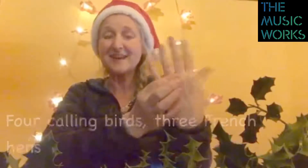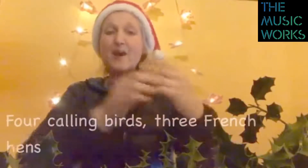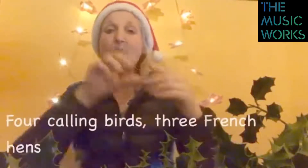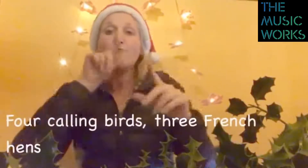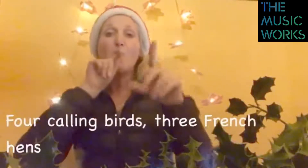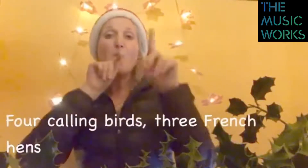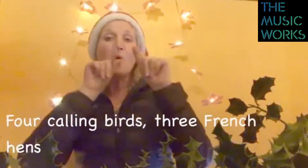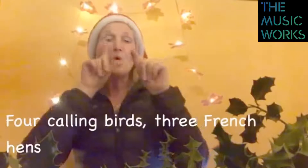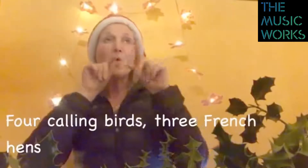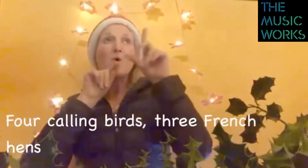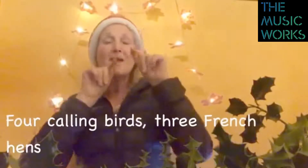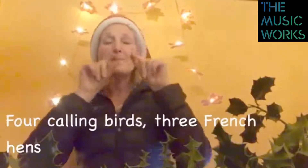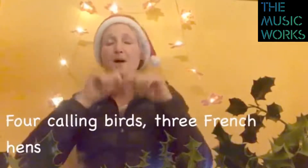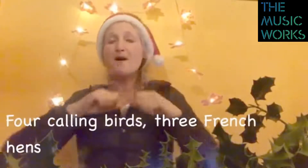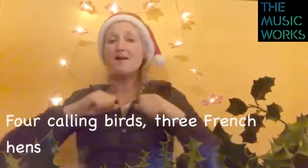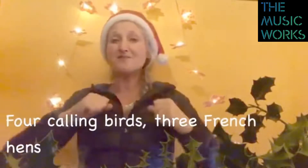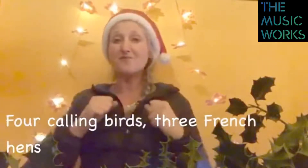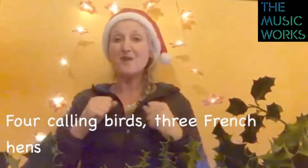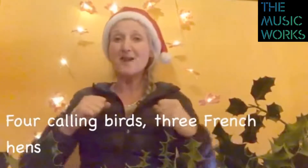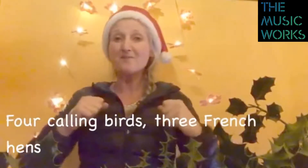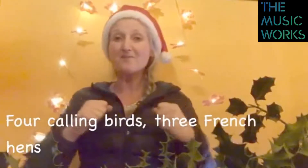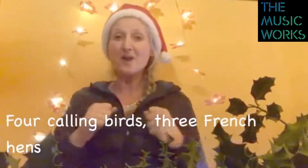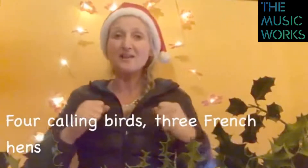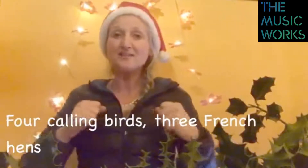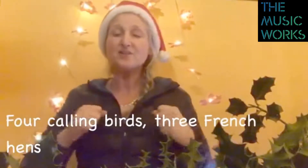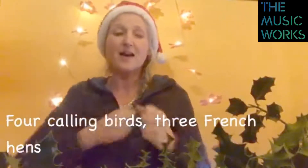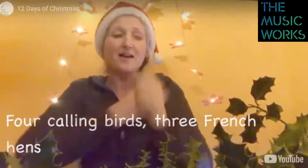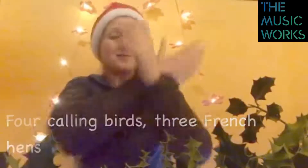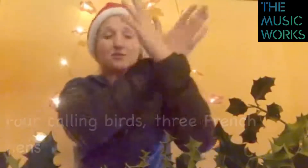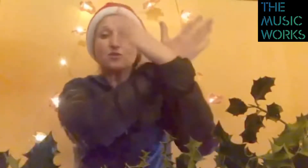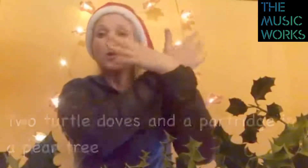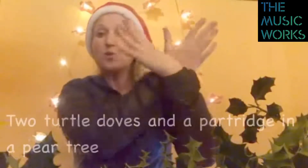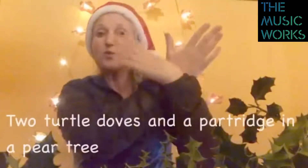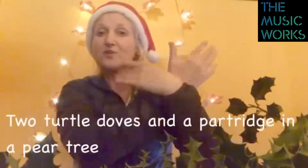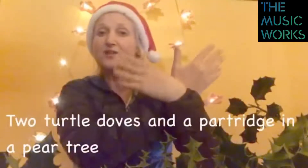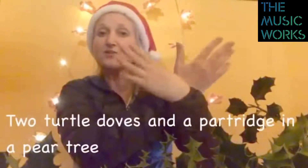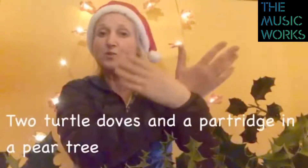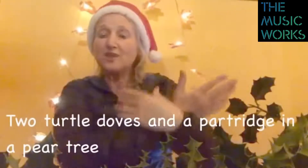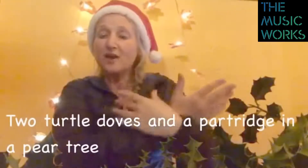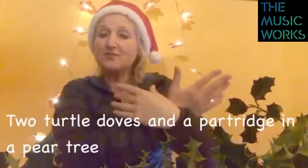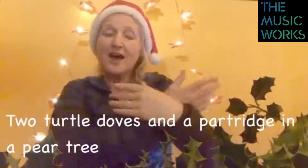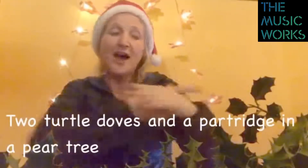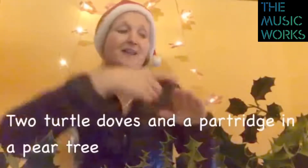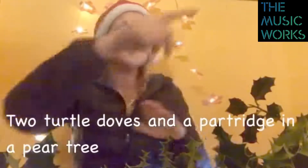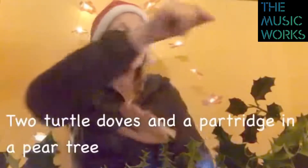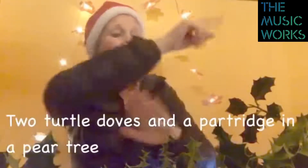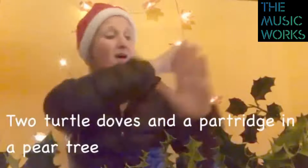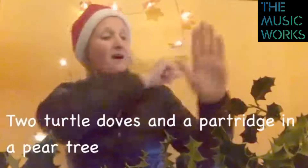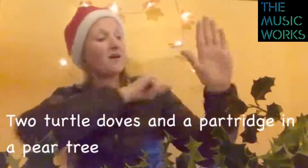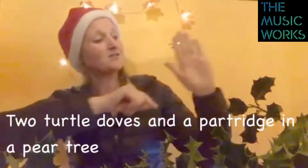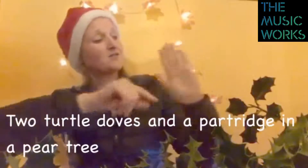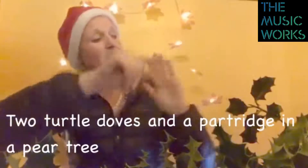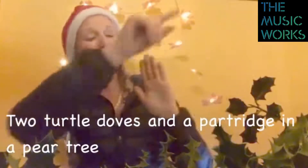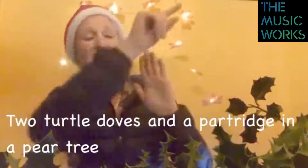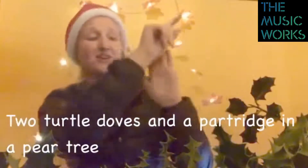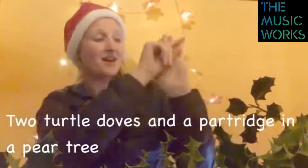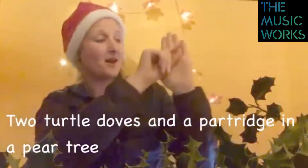rings, four calling birds, three French hens, two turtle doves, and a partridge in a